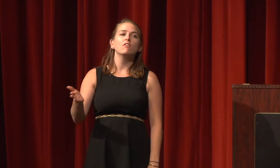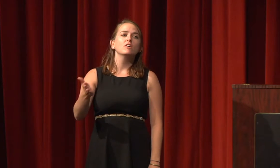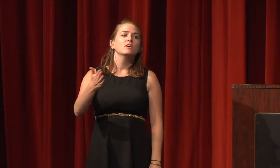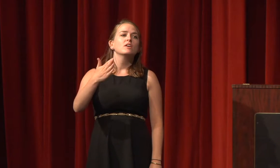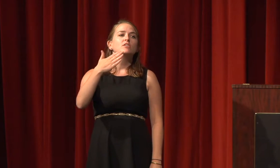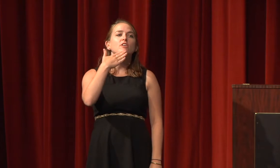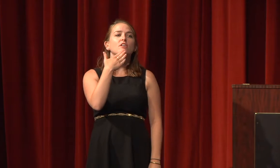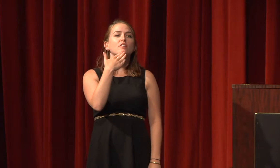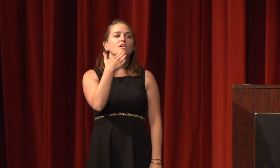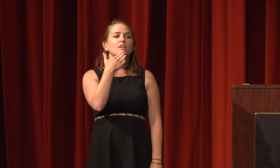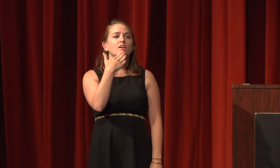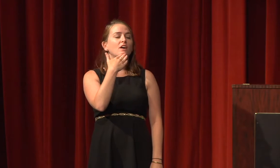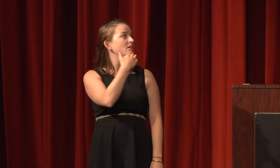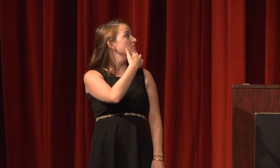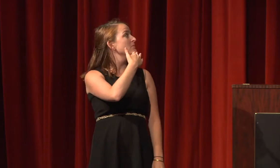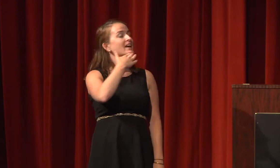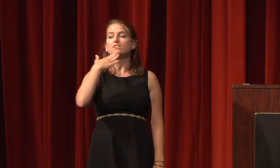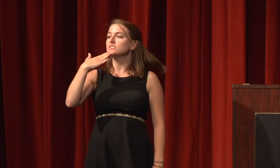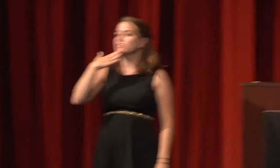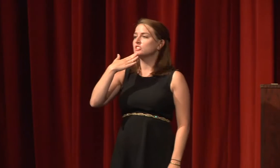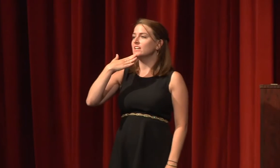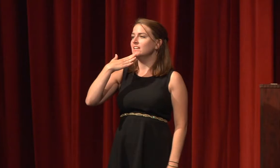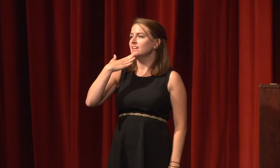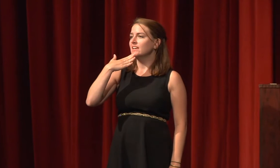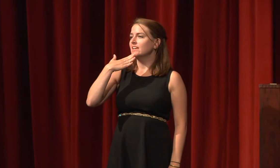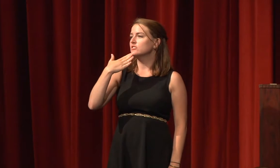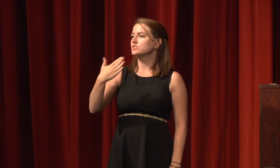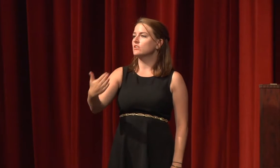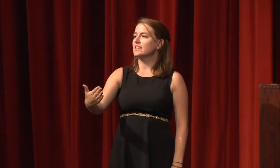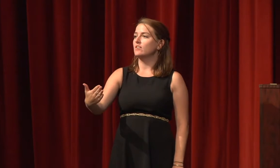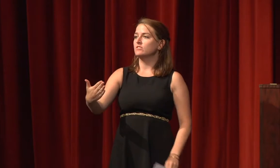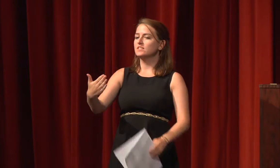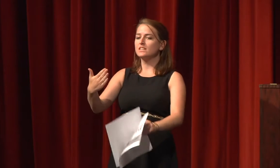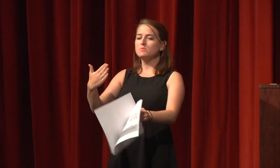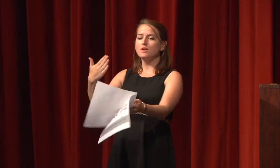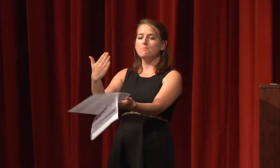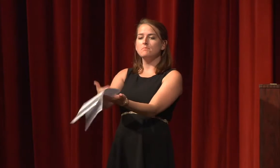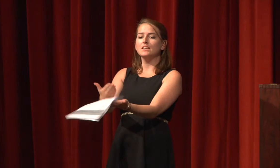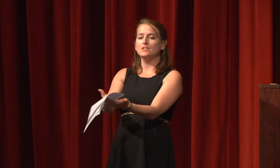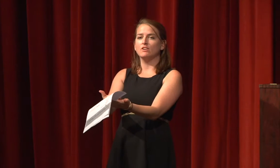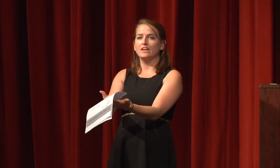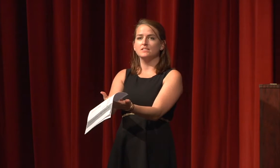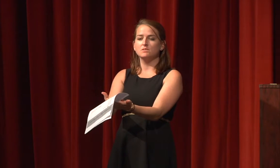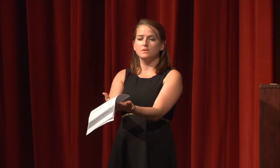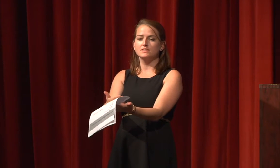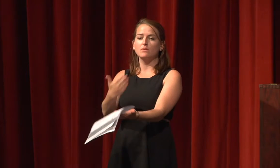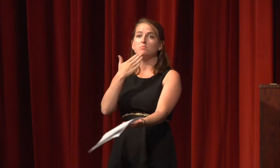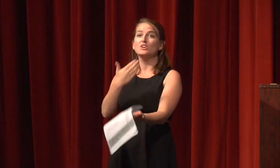So your hand goes at your chin, and you just go down. This time you're not meeting your hand, because that would be